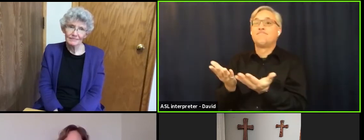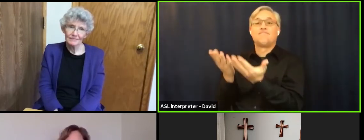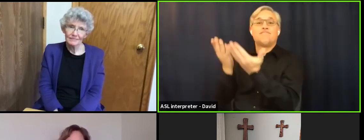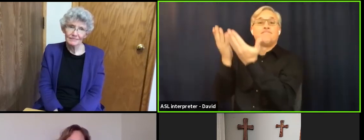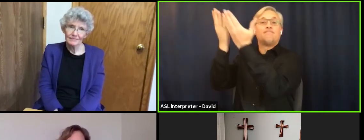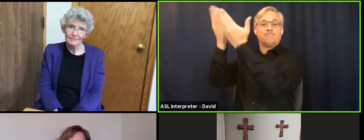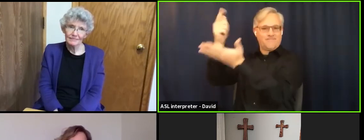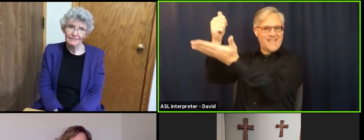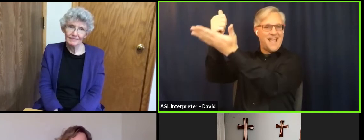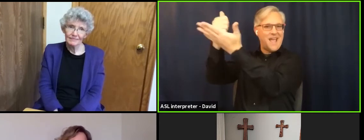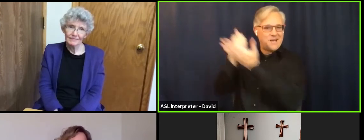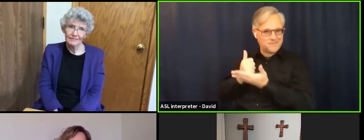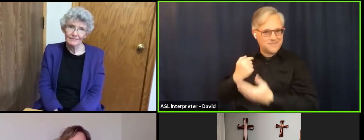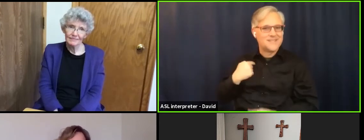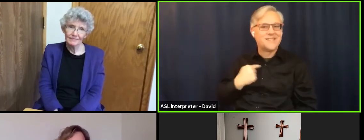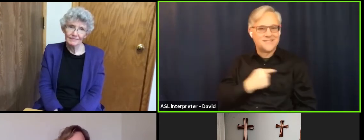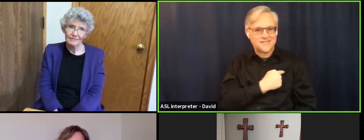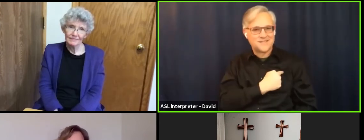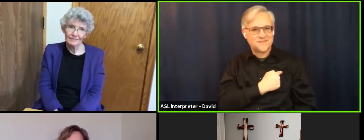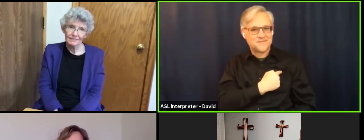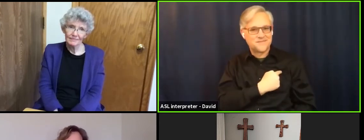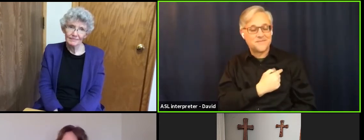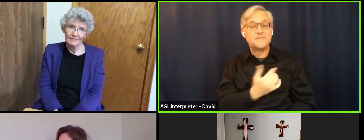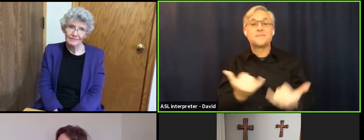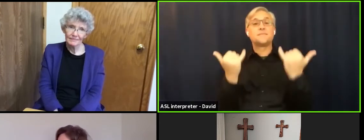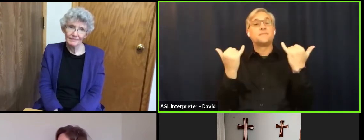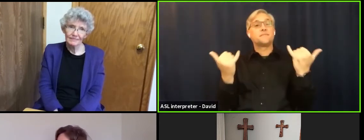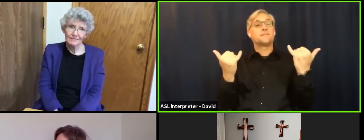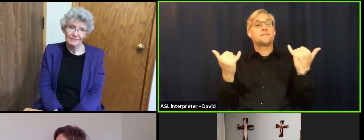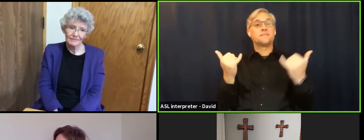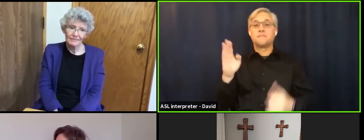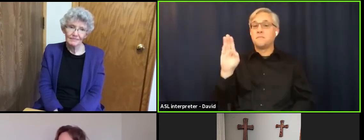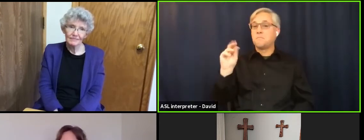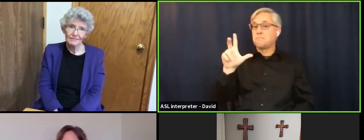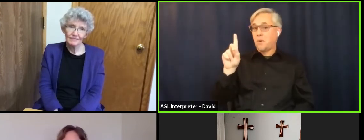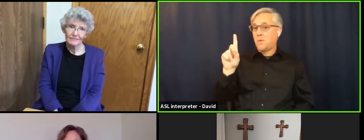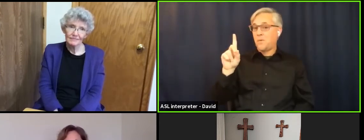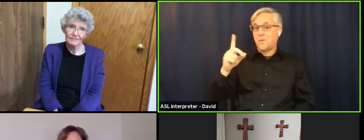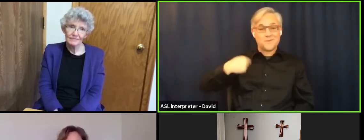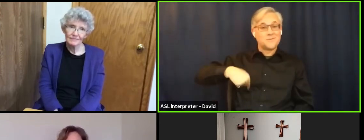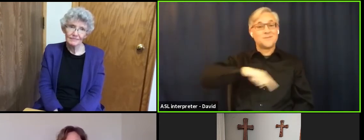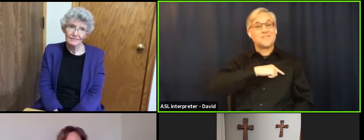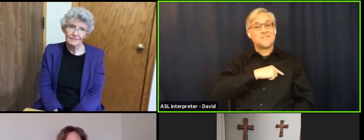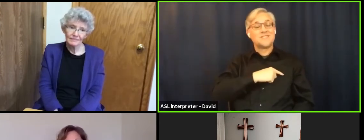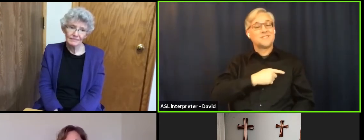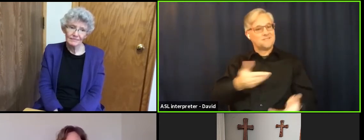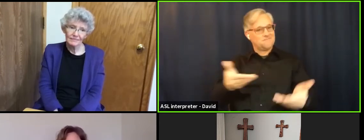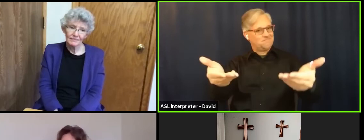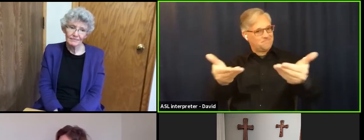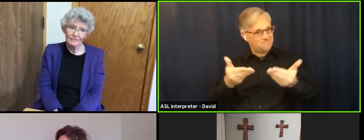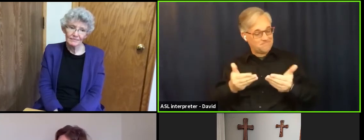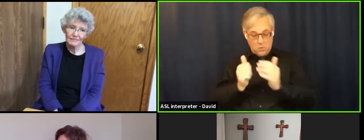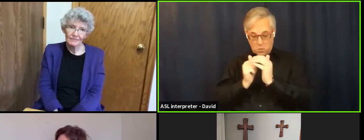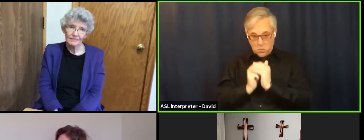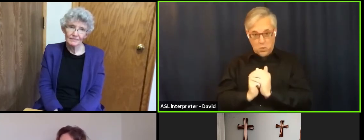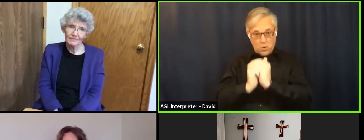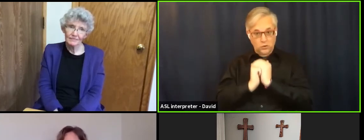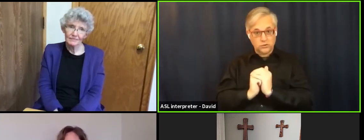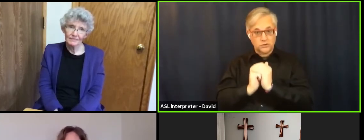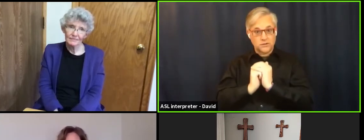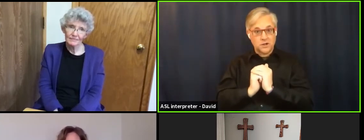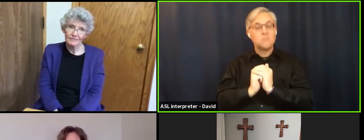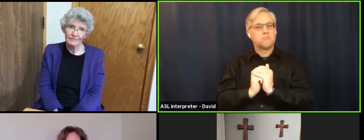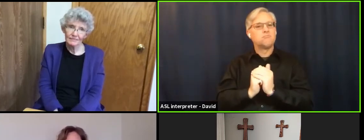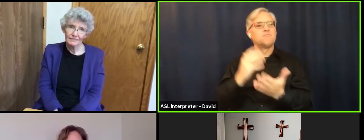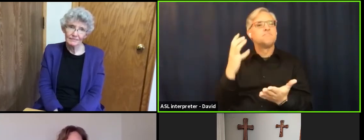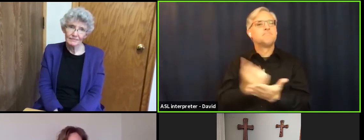And so at this time, Bread of Life invites you to put your worship into action, to make